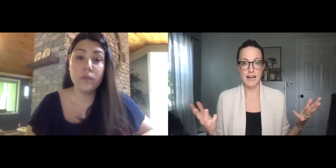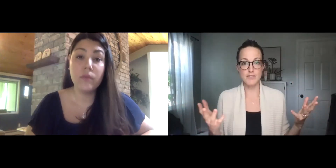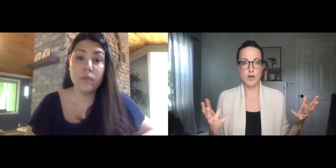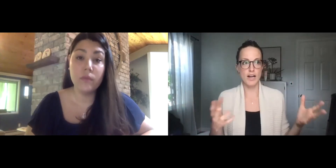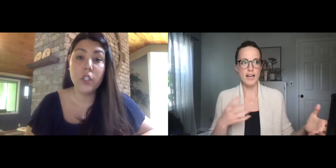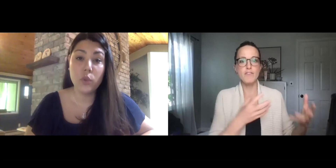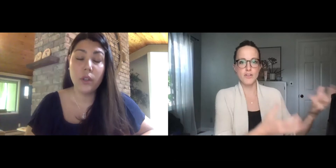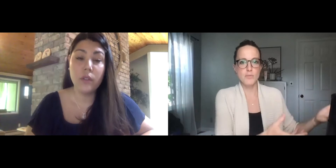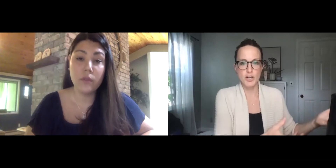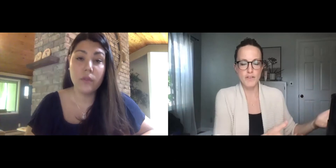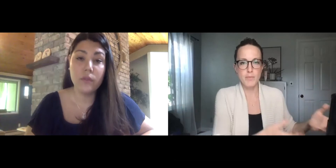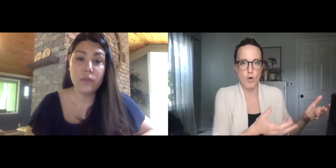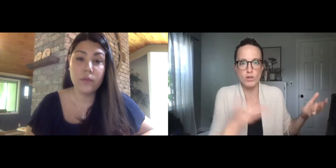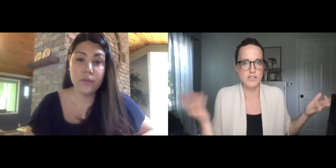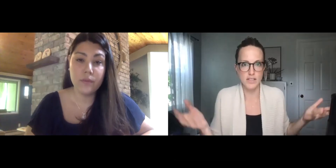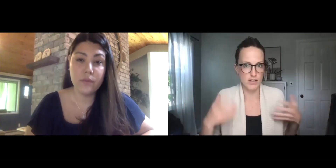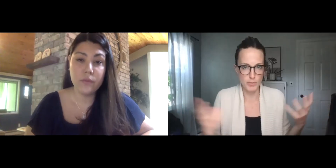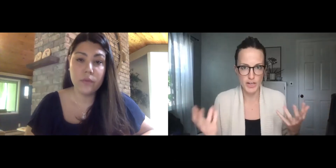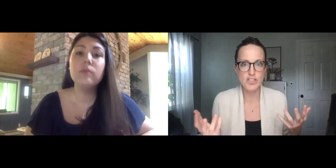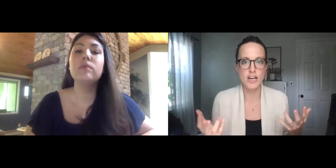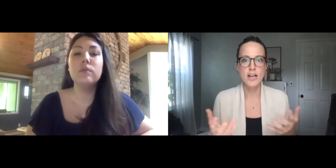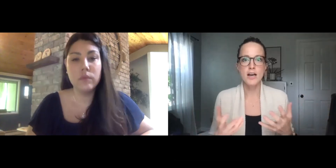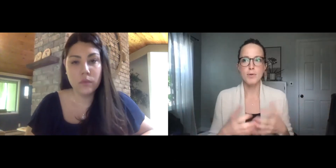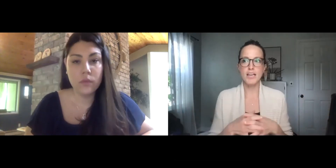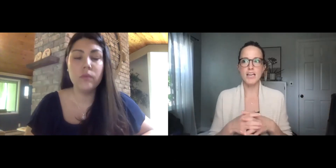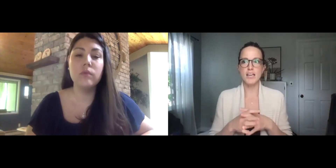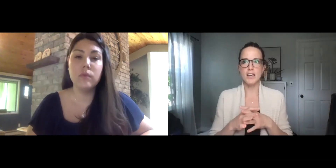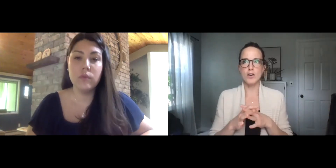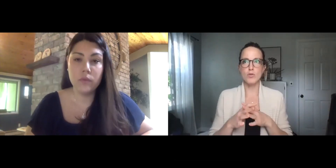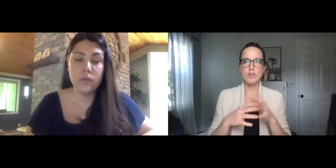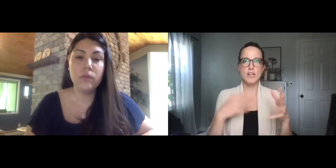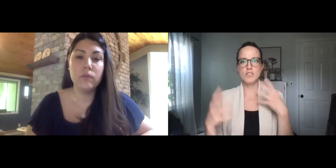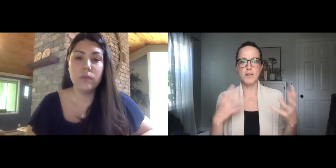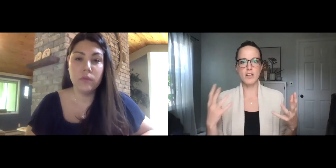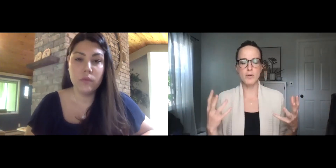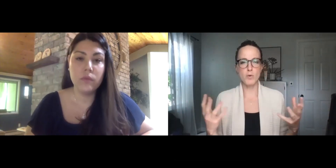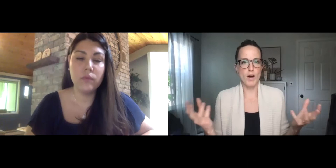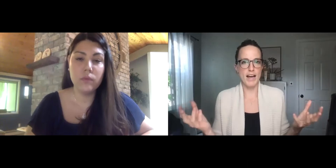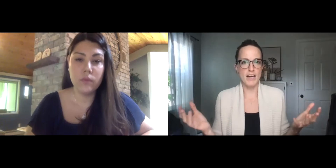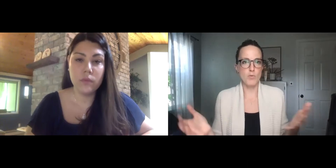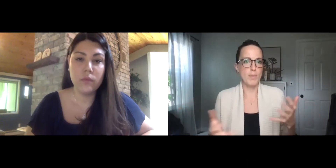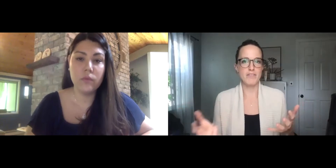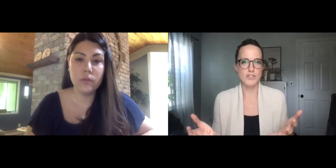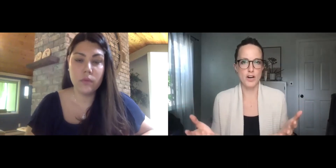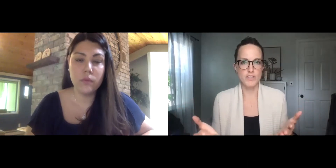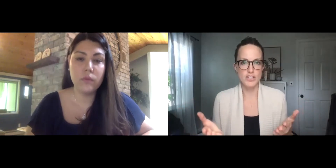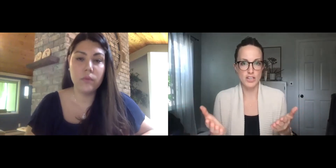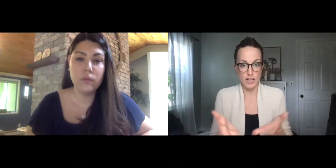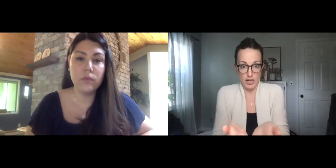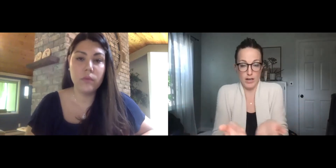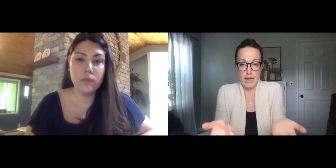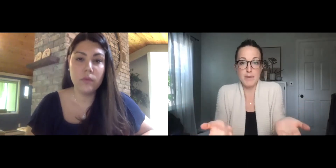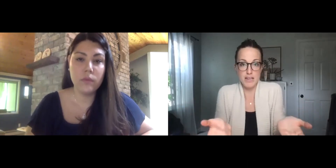that's deaf. So if there's someone in your family, of course, communication, but like, can you explain a little bit about what benefits there are for